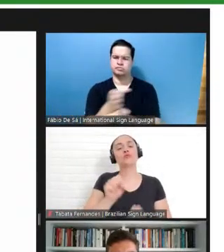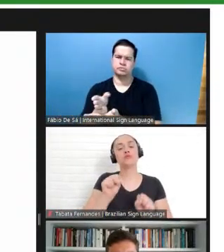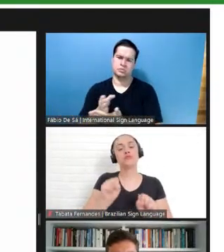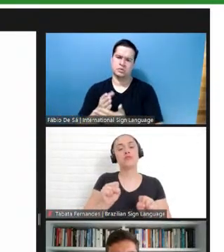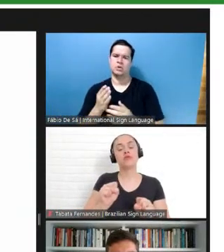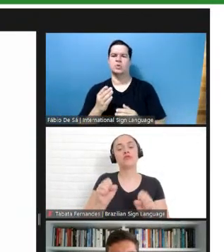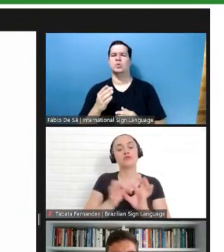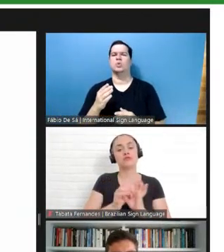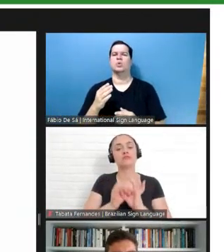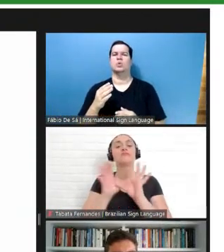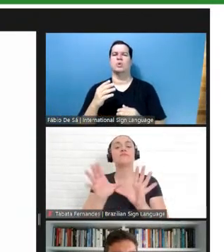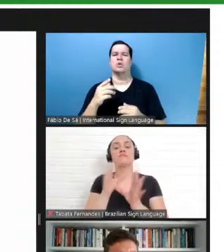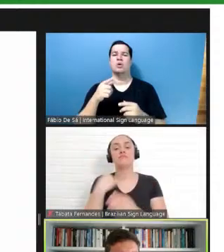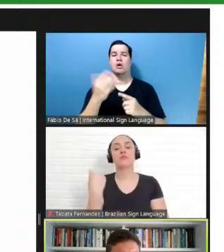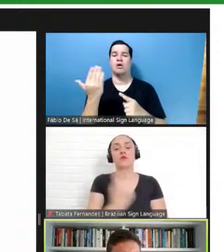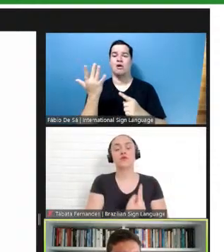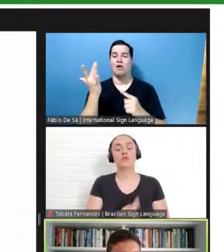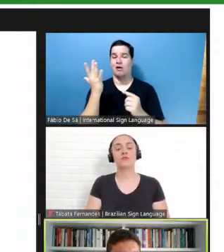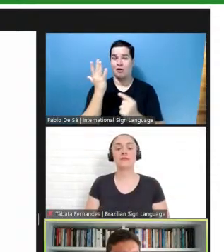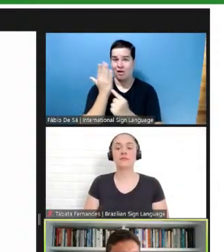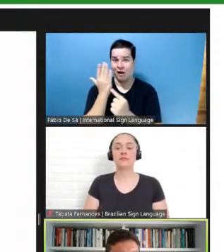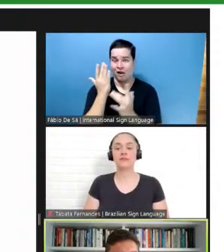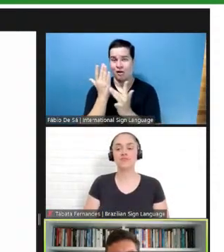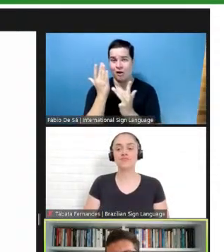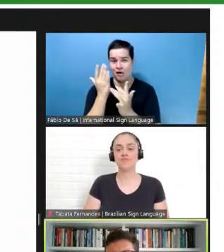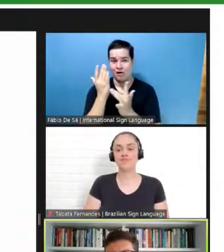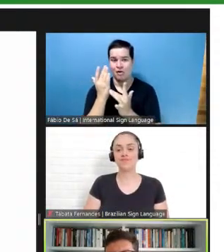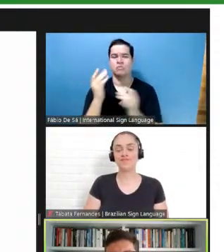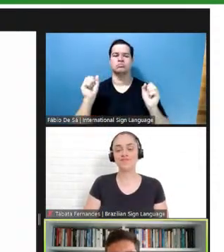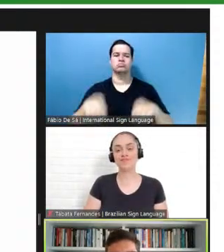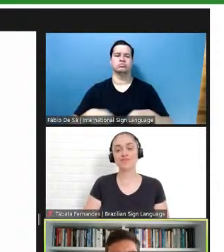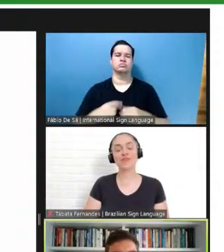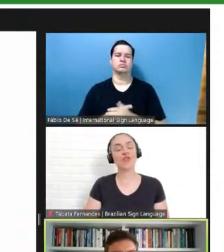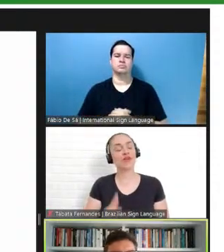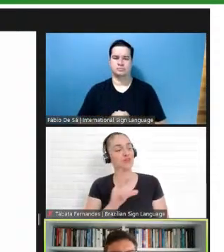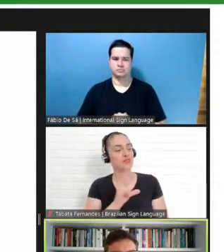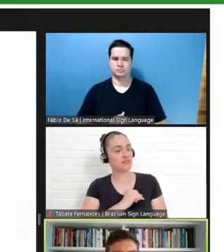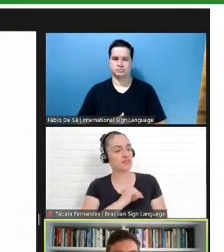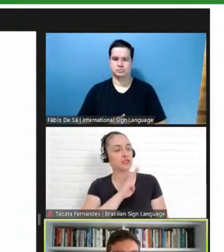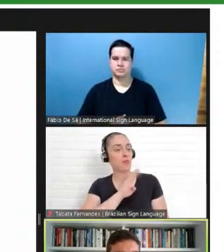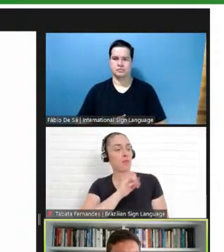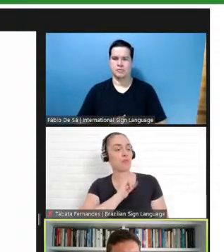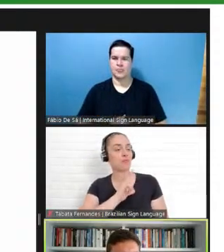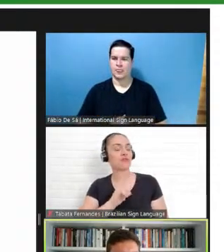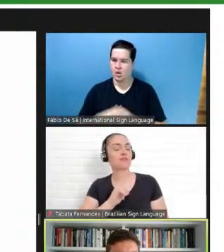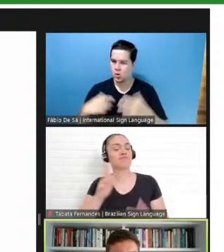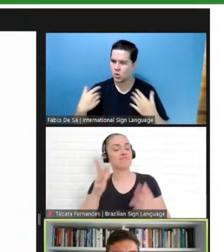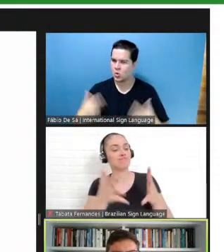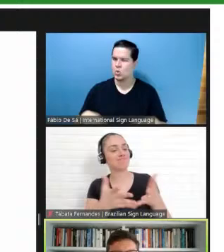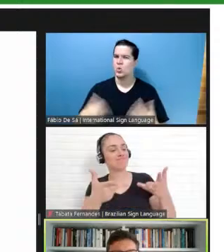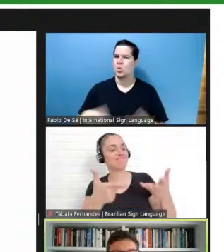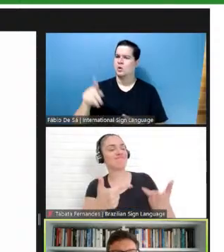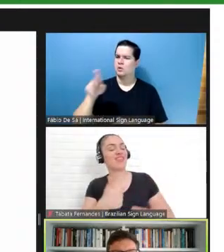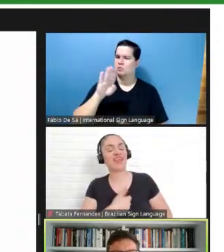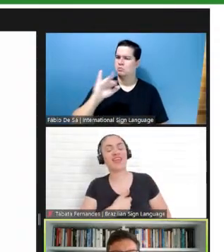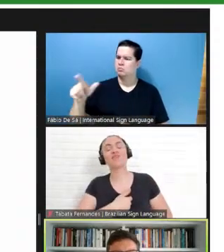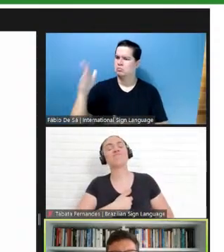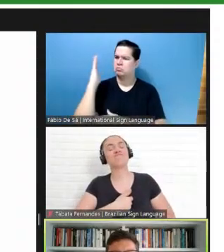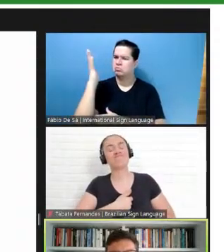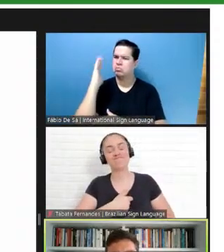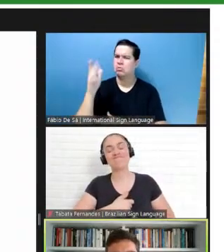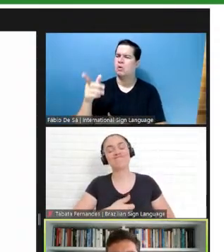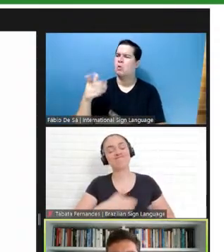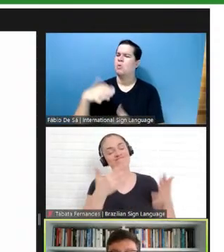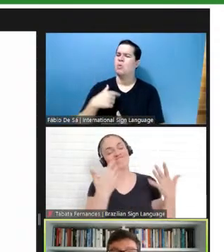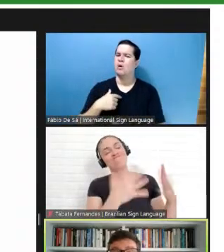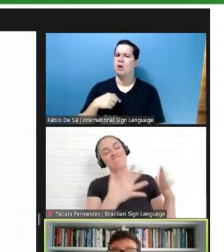us. Well, that's fantastic, Bill. You know, I am a fan of CAST and of UDL.